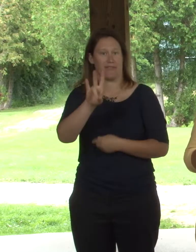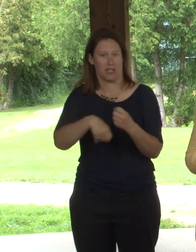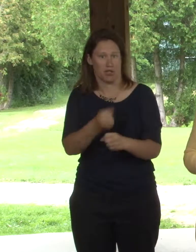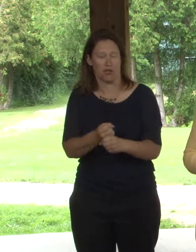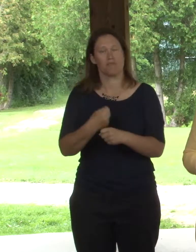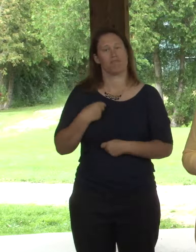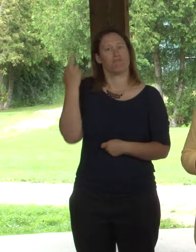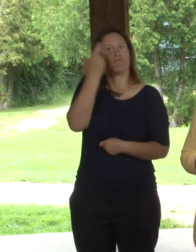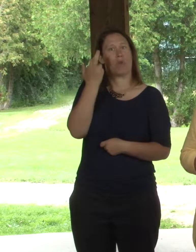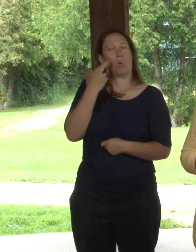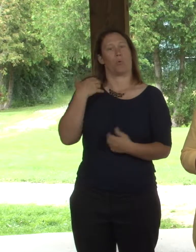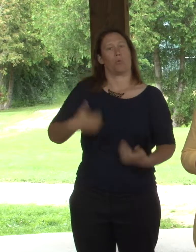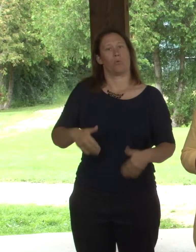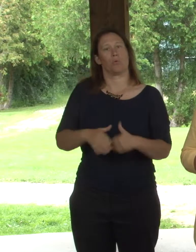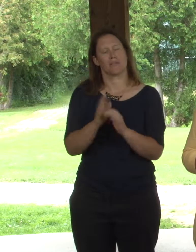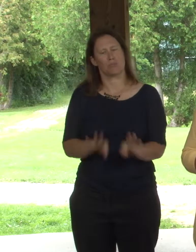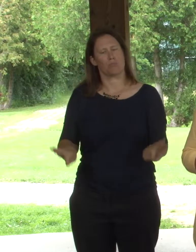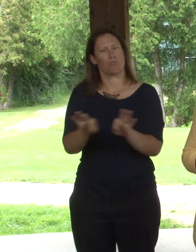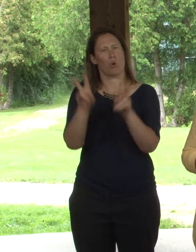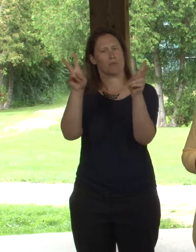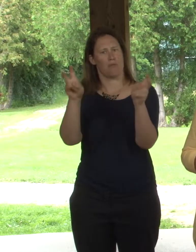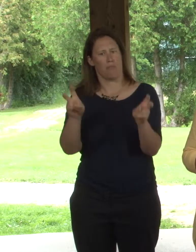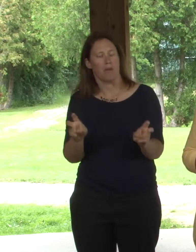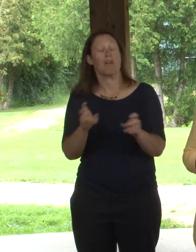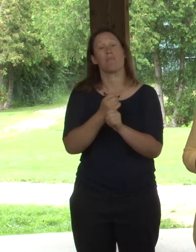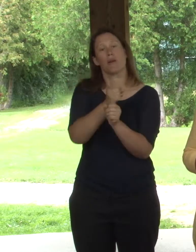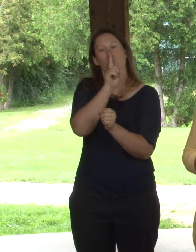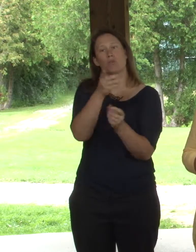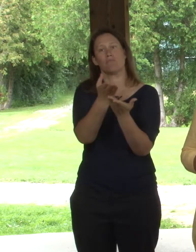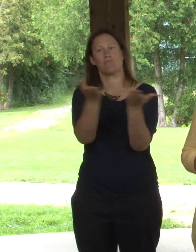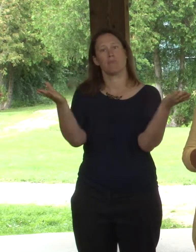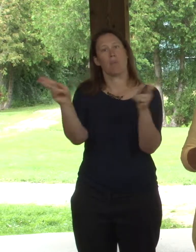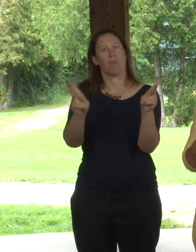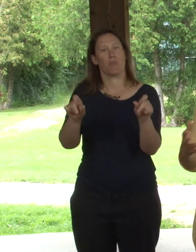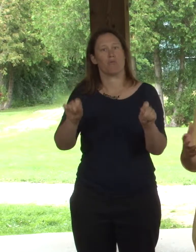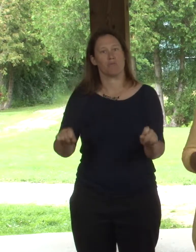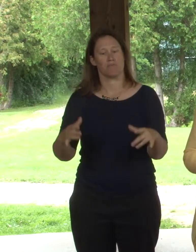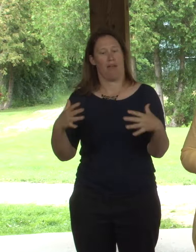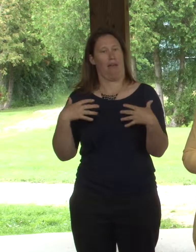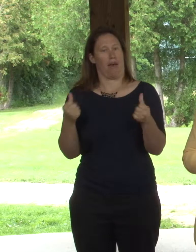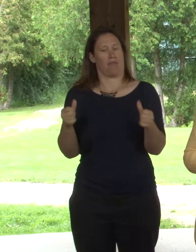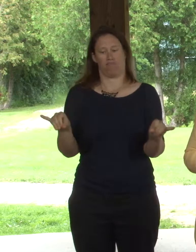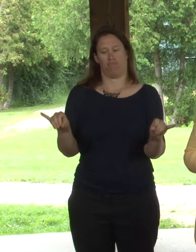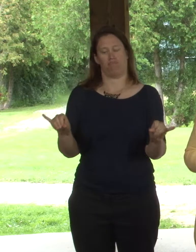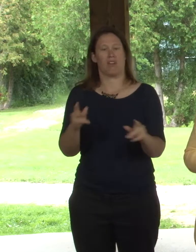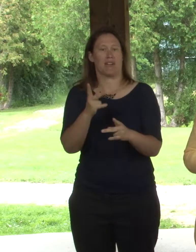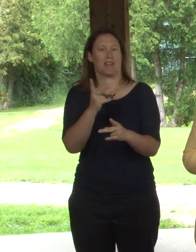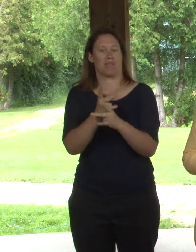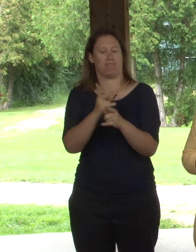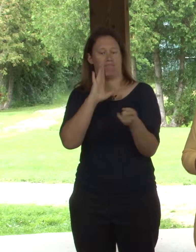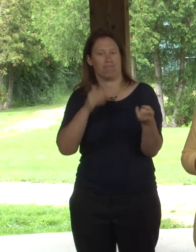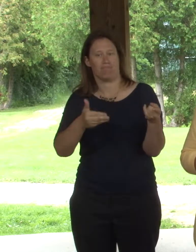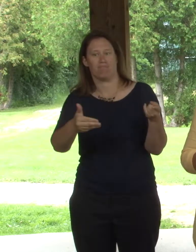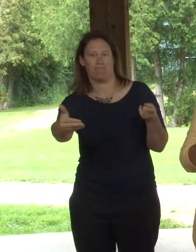important these topics are for people to help maintain the better health that everyone wishes to have. And as we go down that